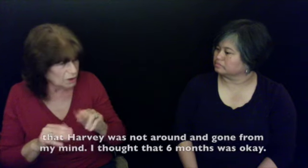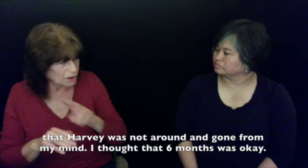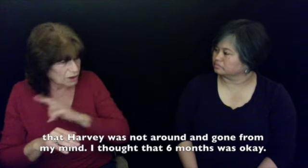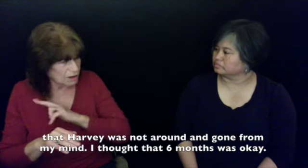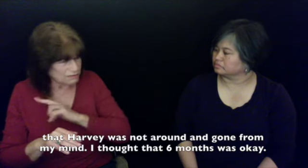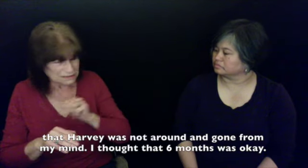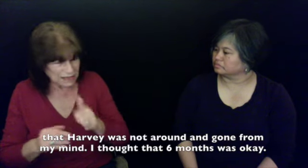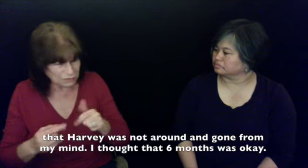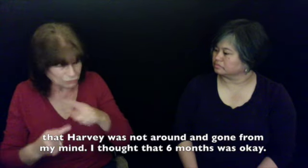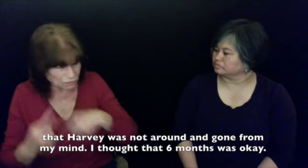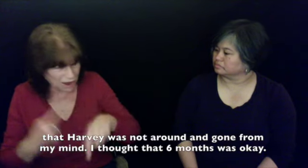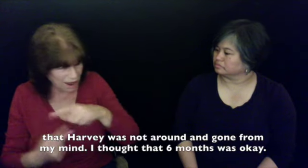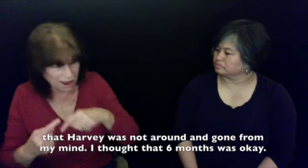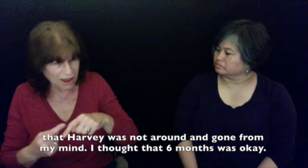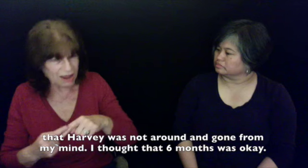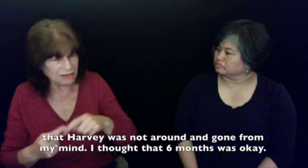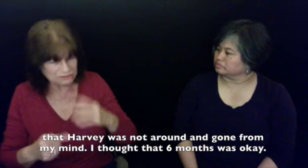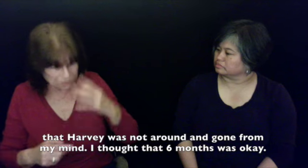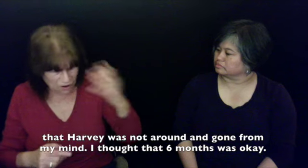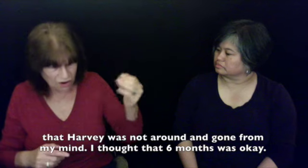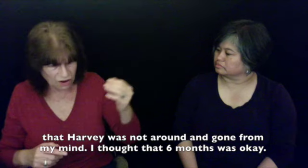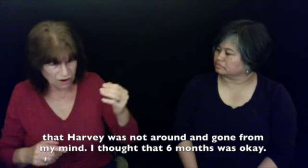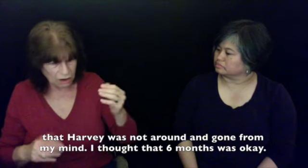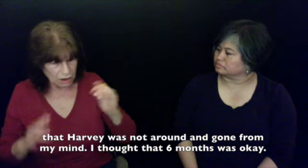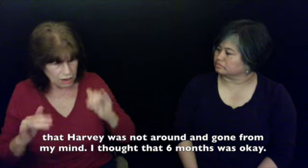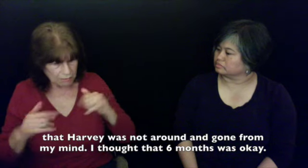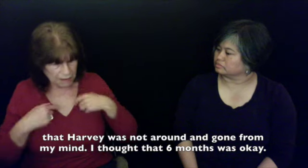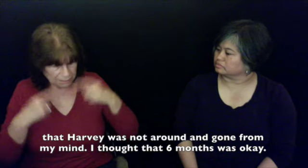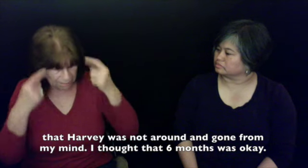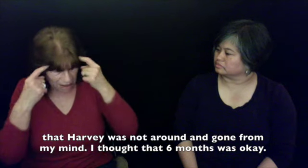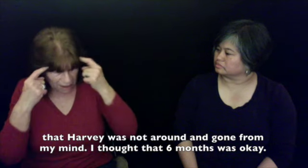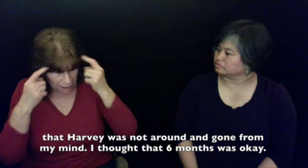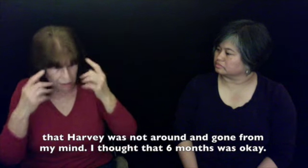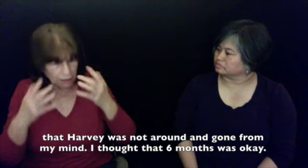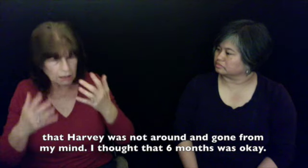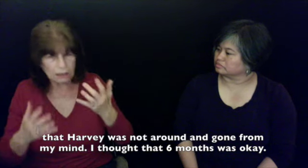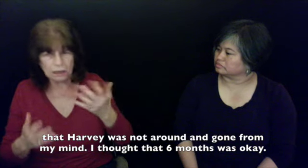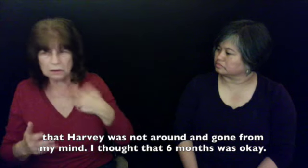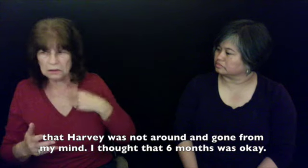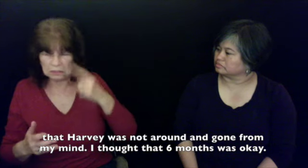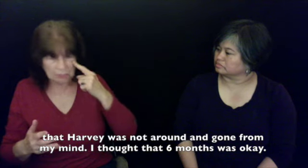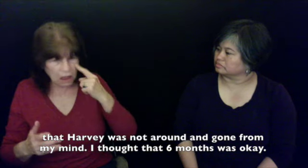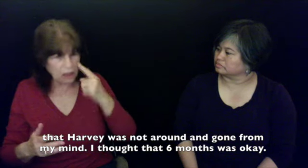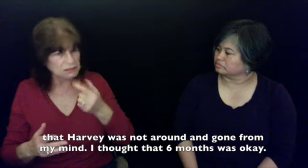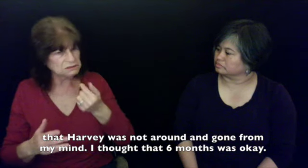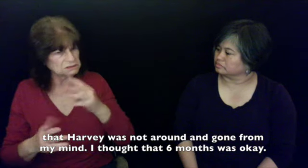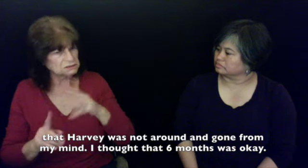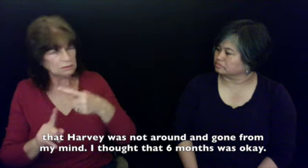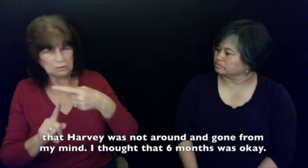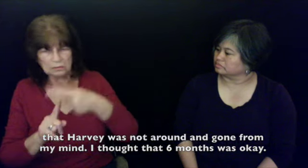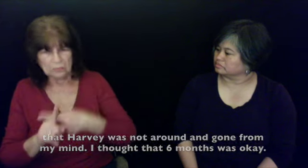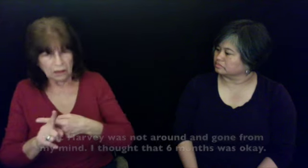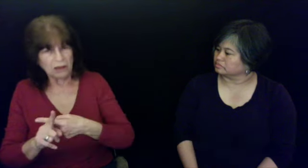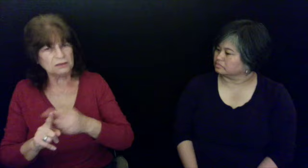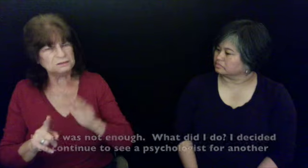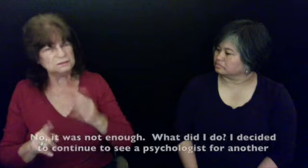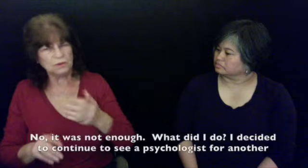remembered that Harvey was not around and gone from my mind. I thought that 6 months I was